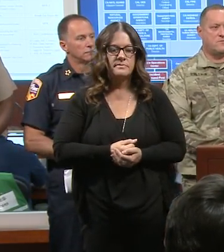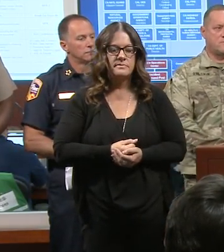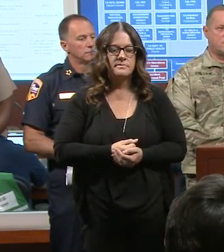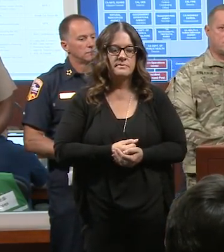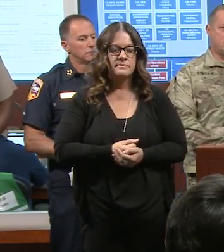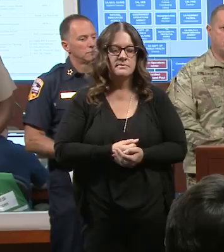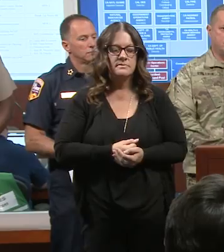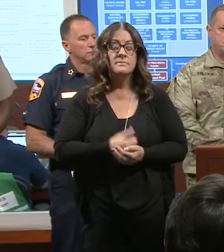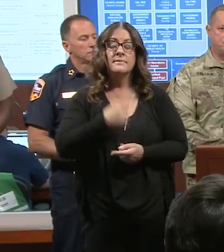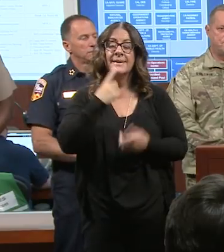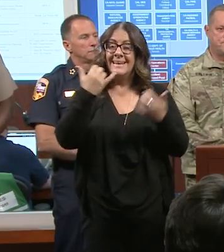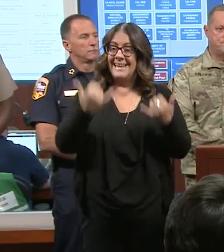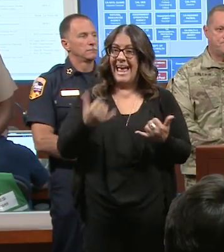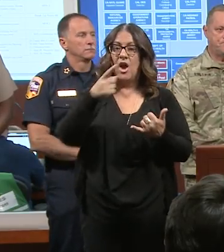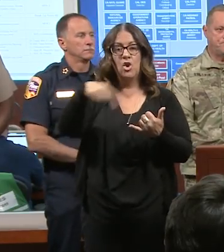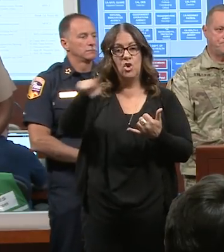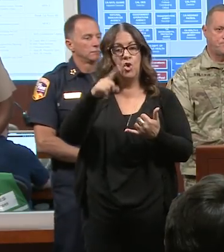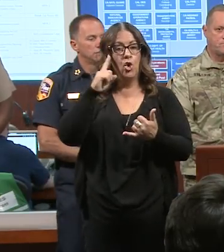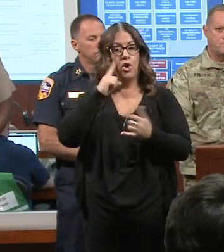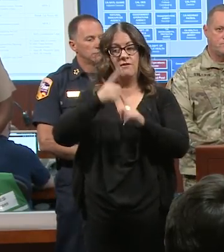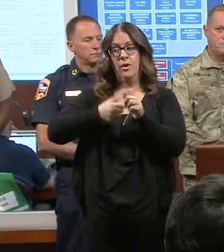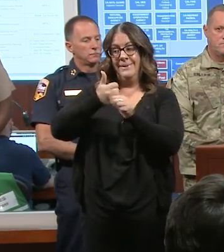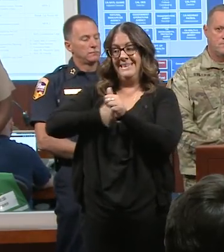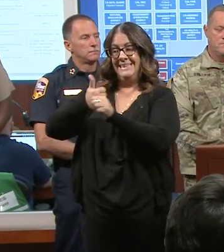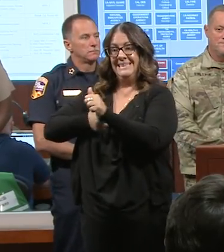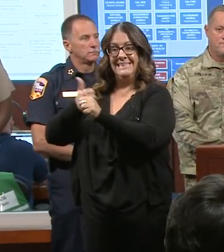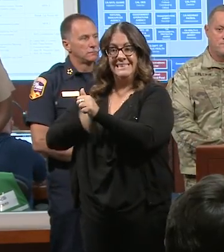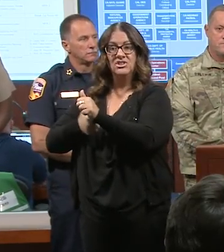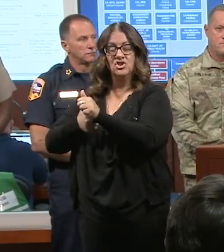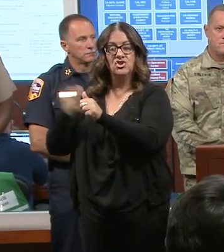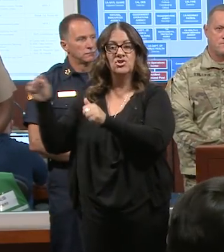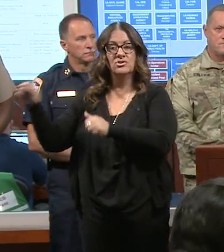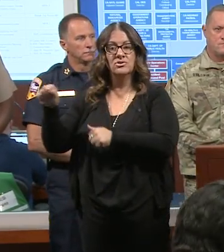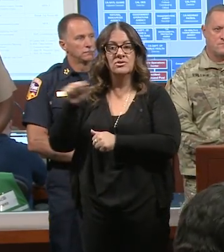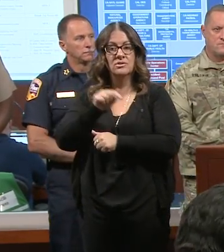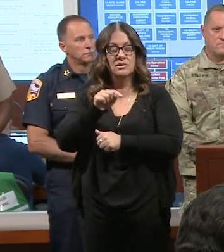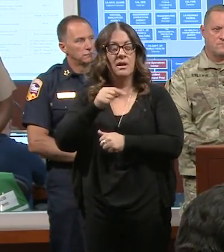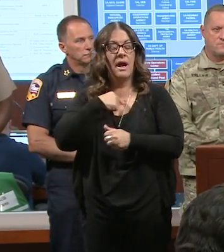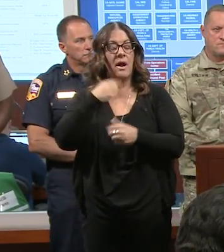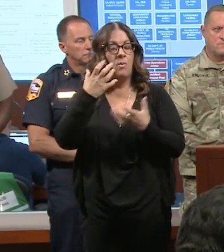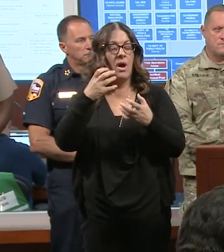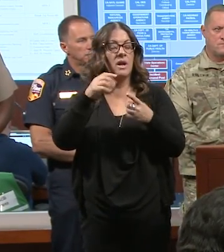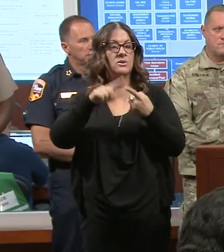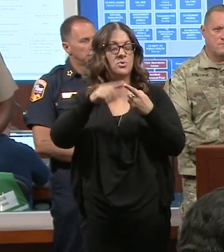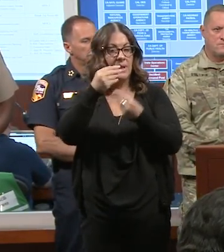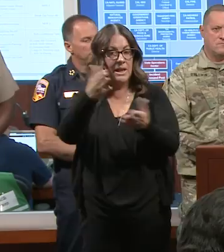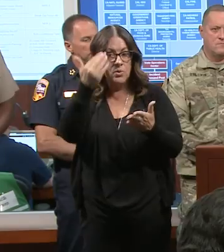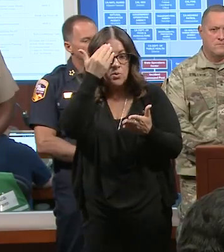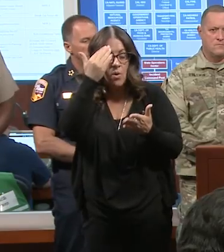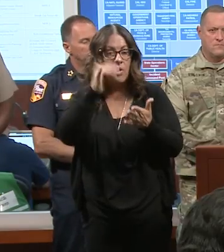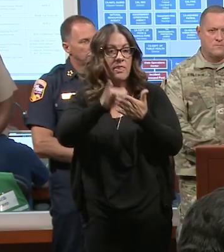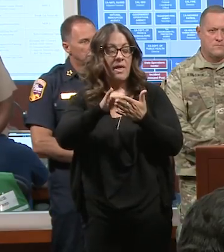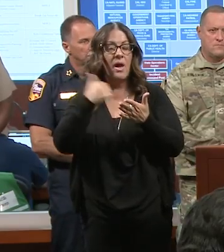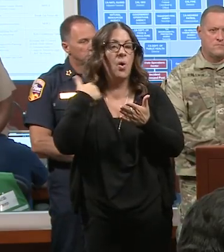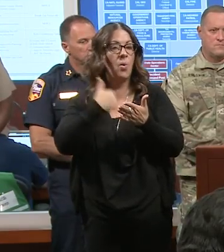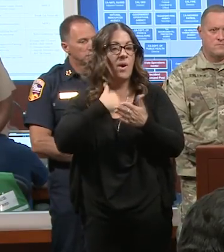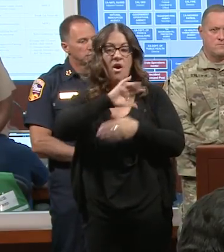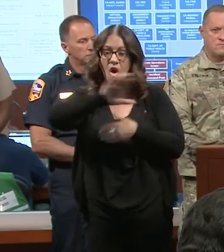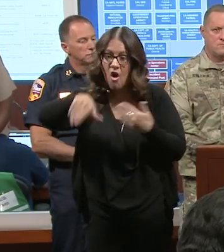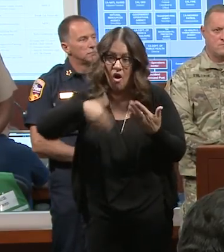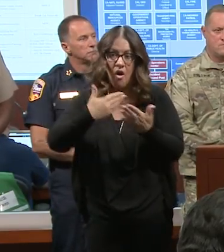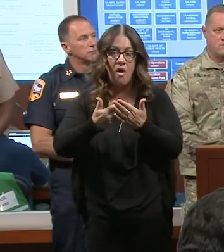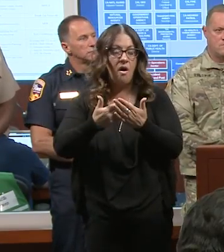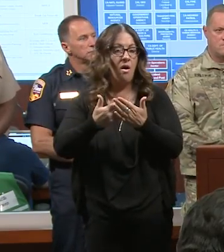overview. Let me reiterate that all hands are on deck in this particular